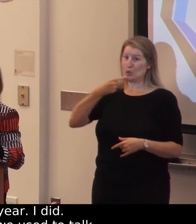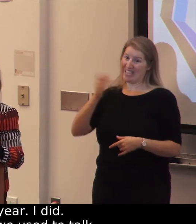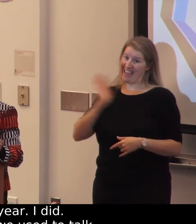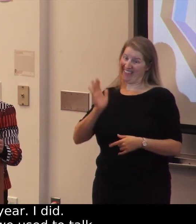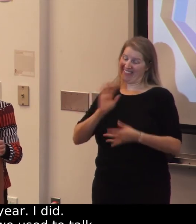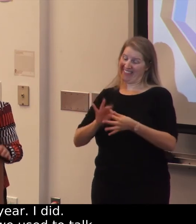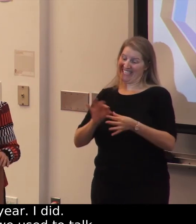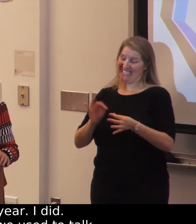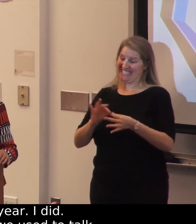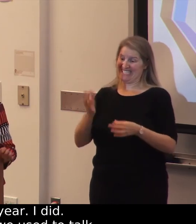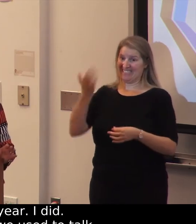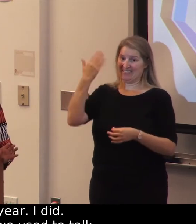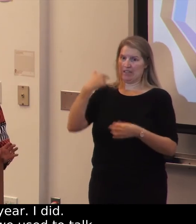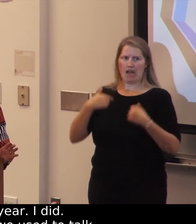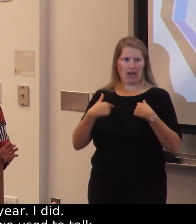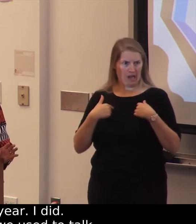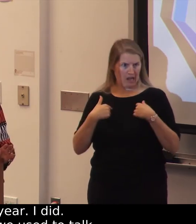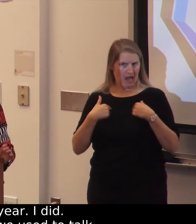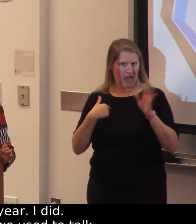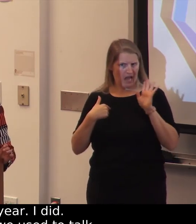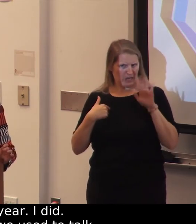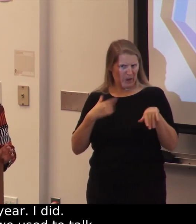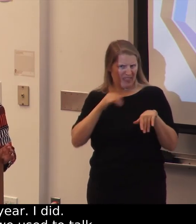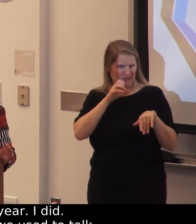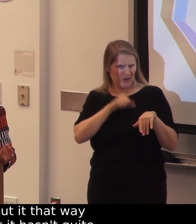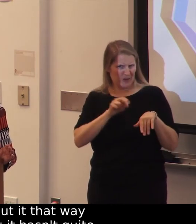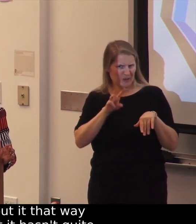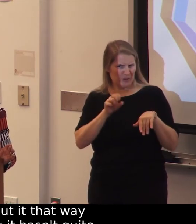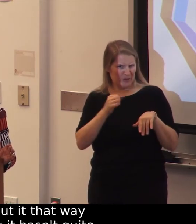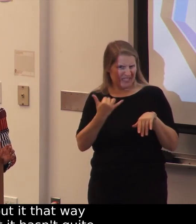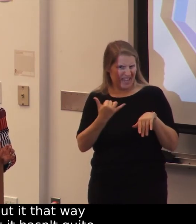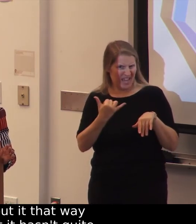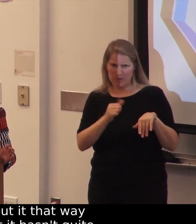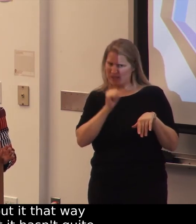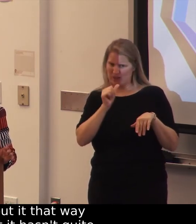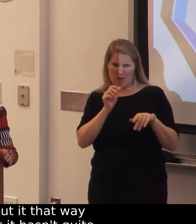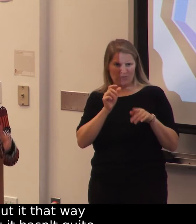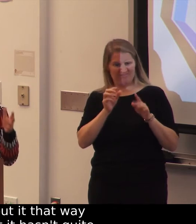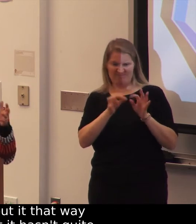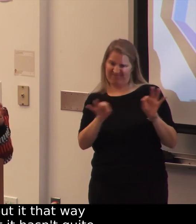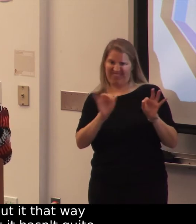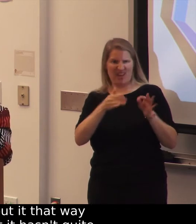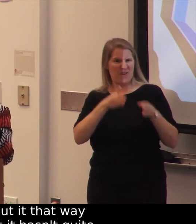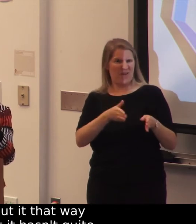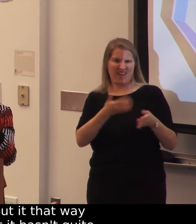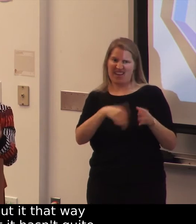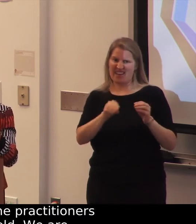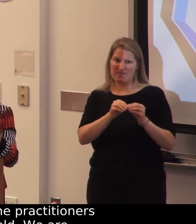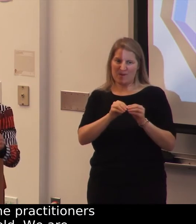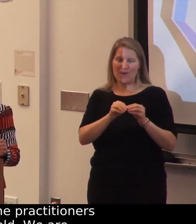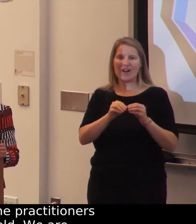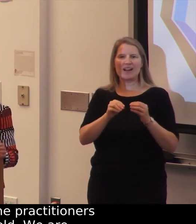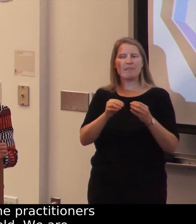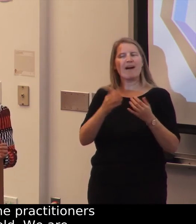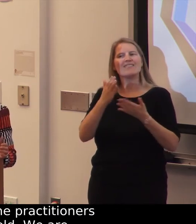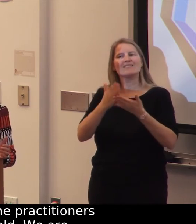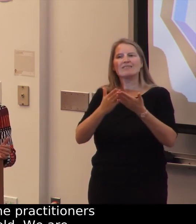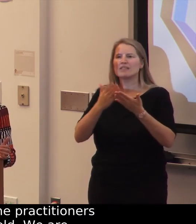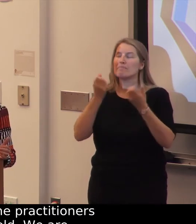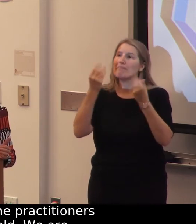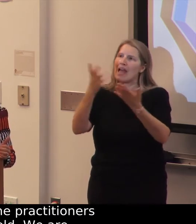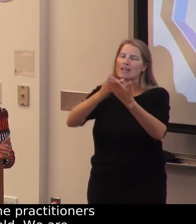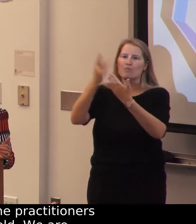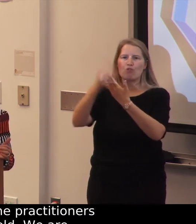and such a year. Yeah, I did. That's how we used to talk about it. We're not talking about it that way anymore, but it hasn't quite trickled down to a number